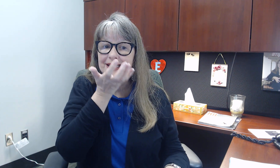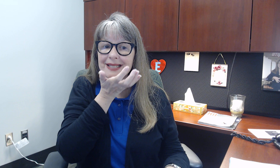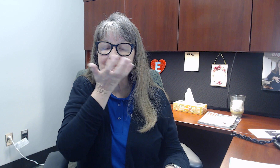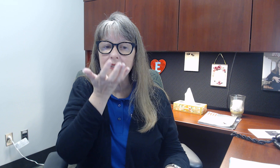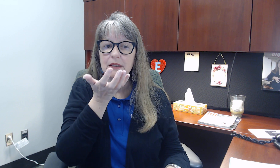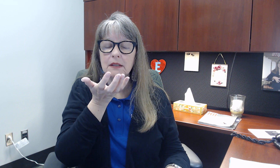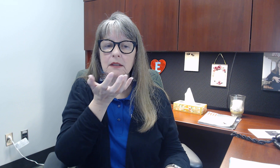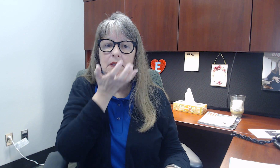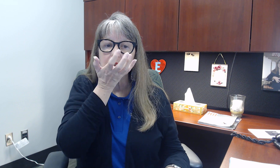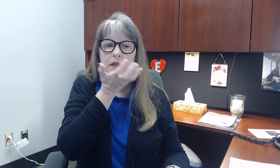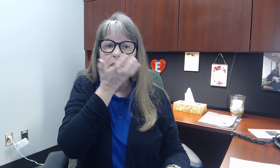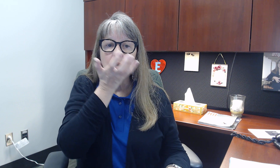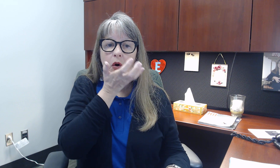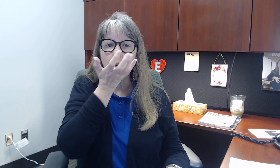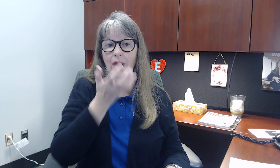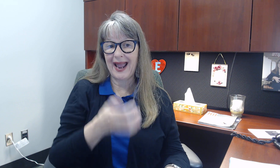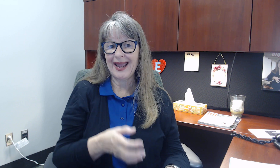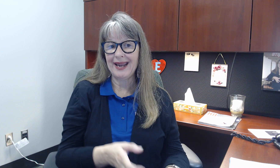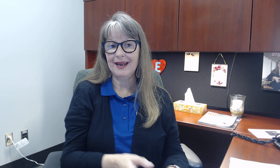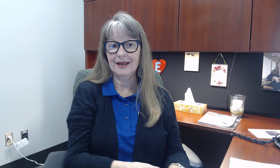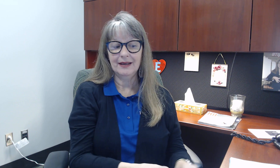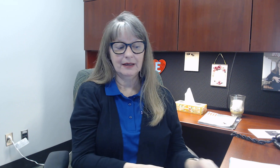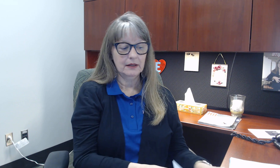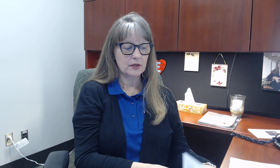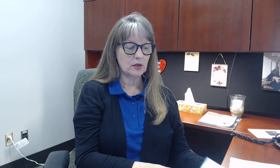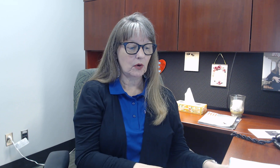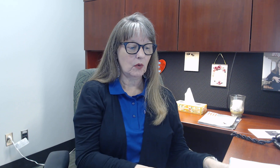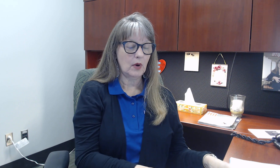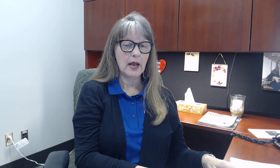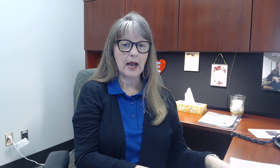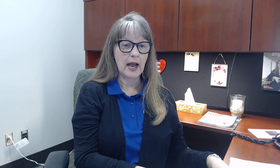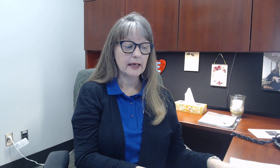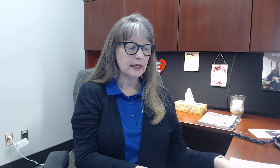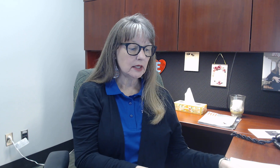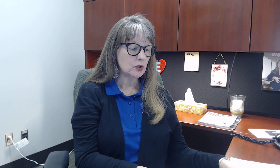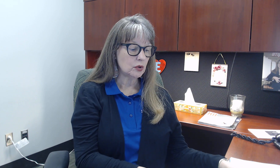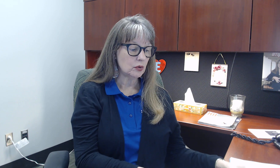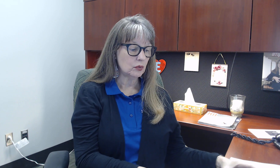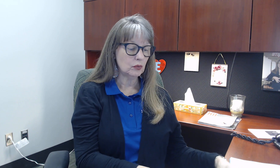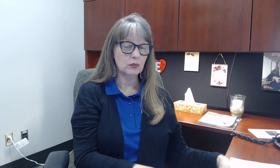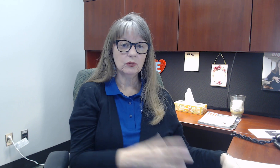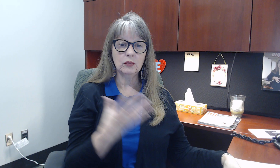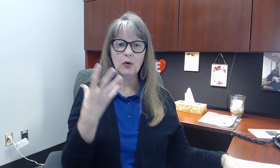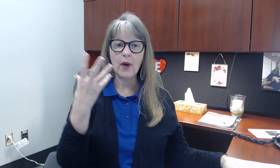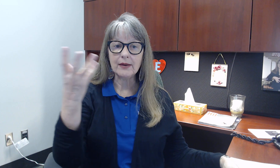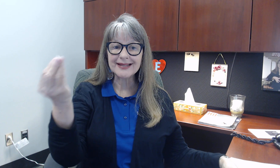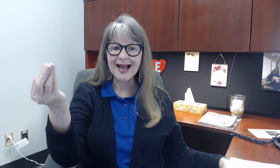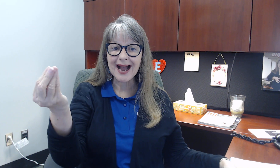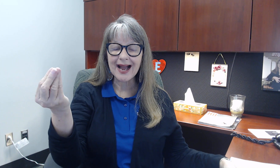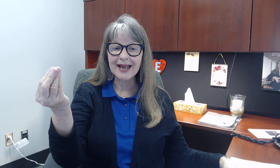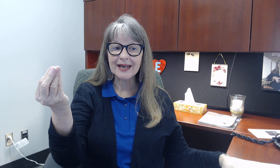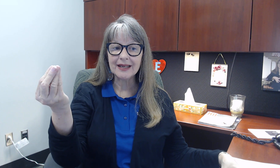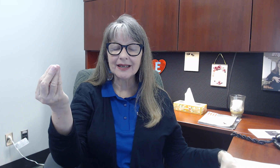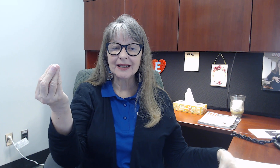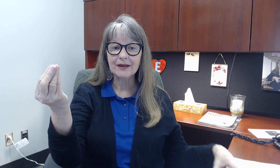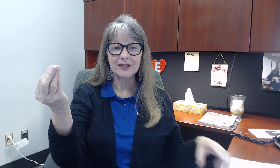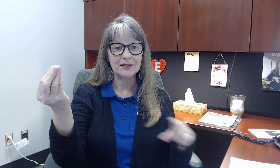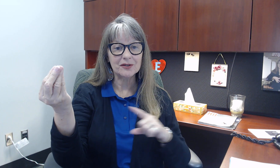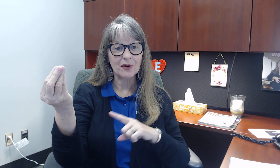Grass or hay. So I need to go outside. See, these are all the